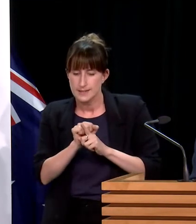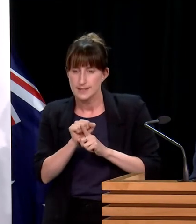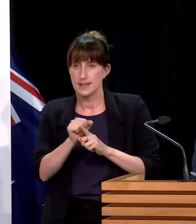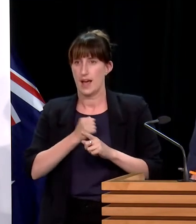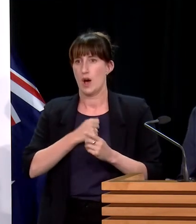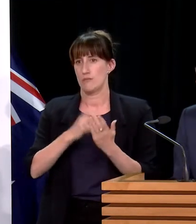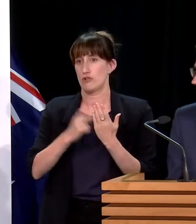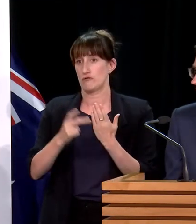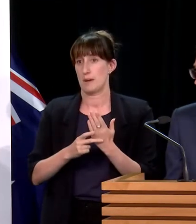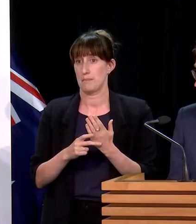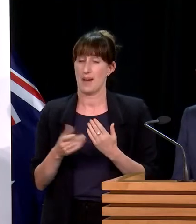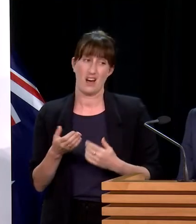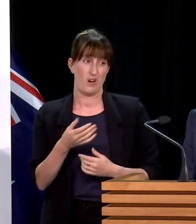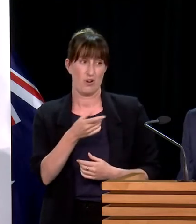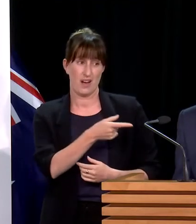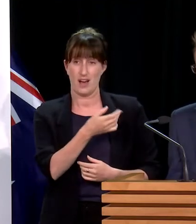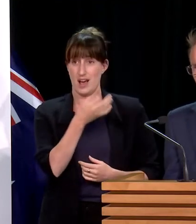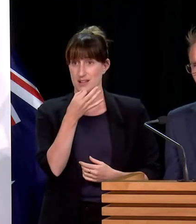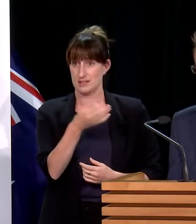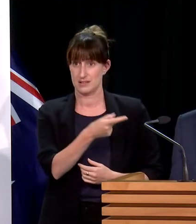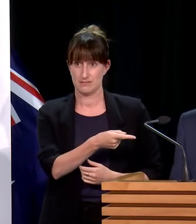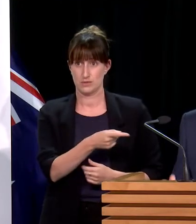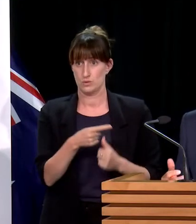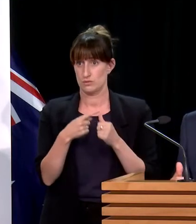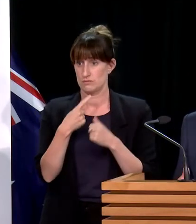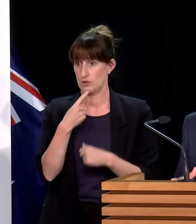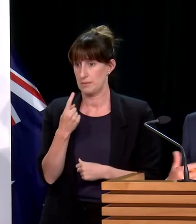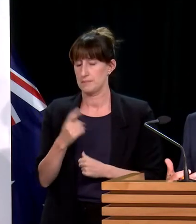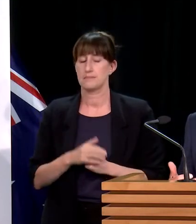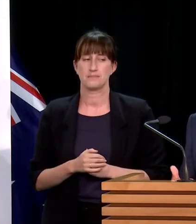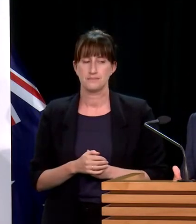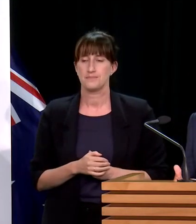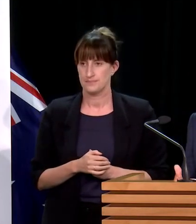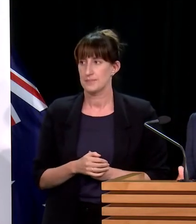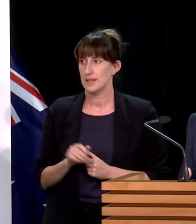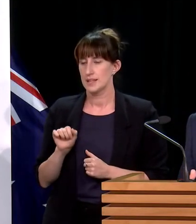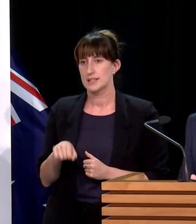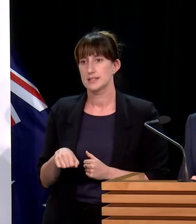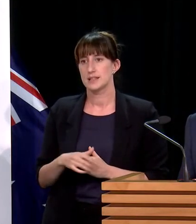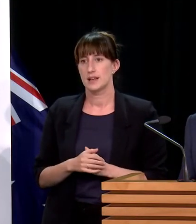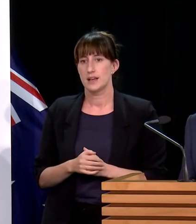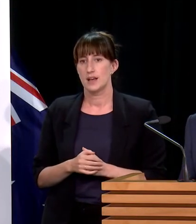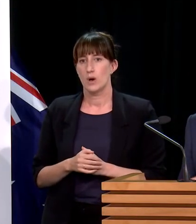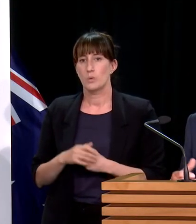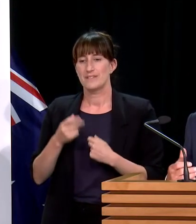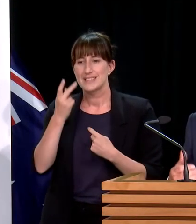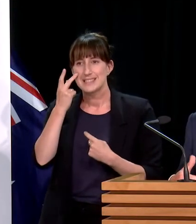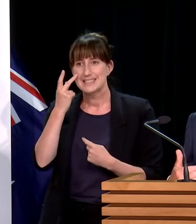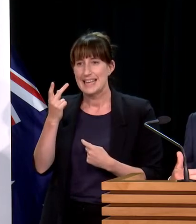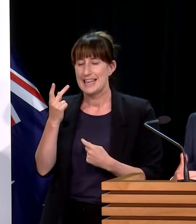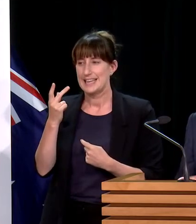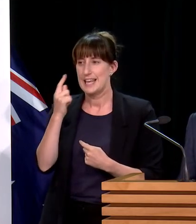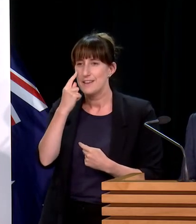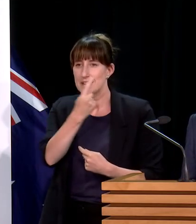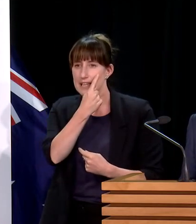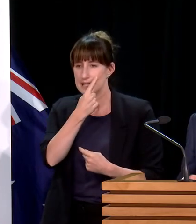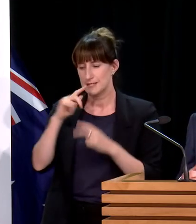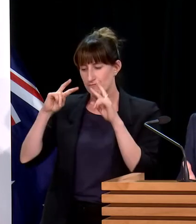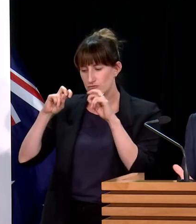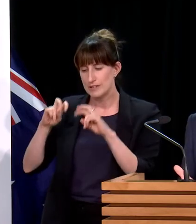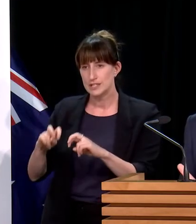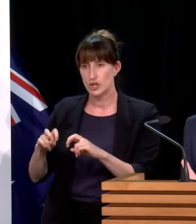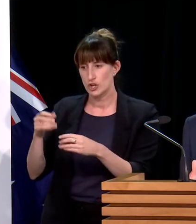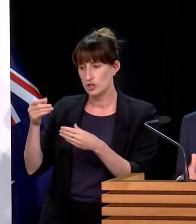on the first point, I'll ask the Director-General to comment. Thanks, Minister. Yes, I think this emergent evidence around the impact of